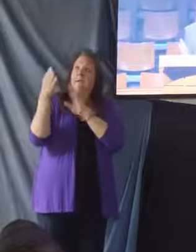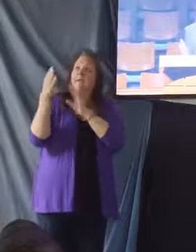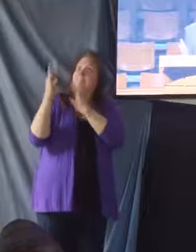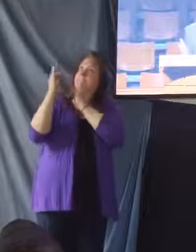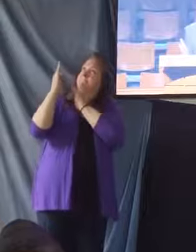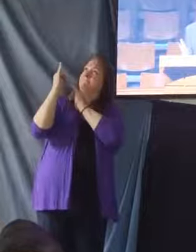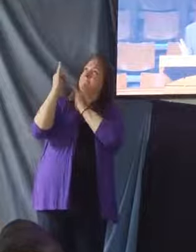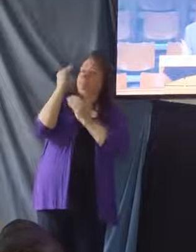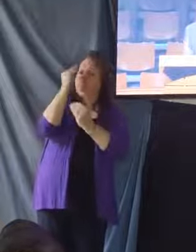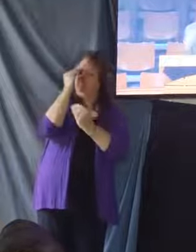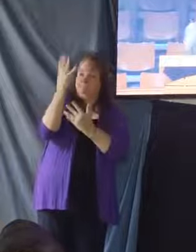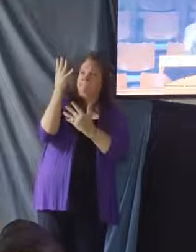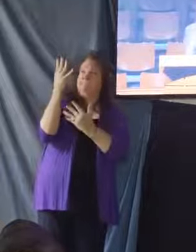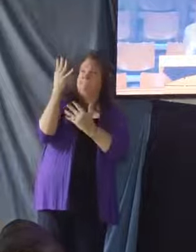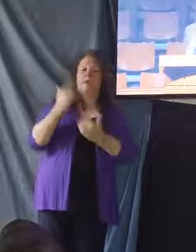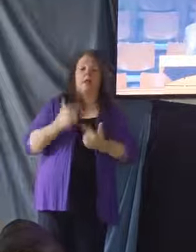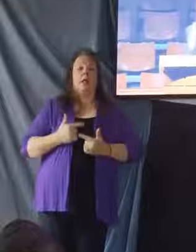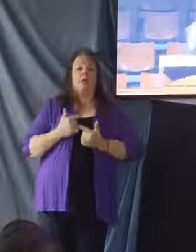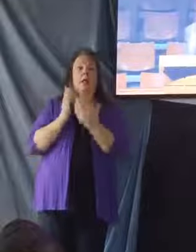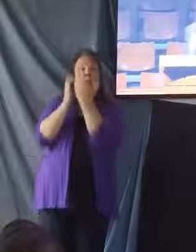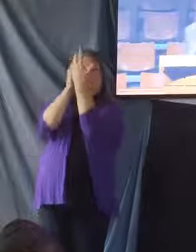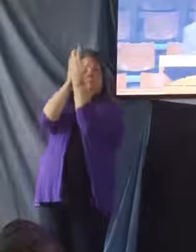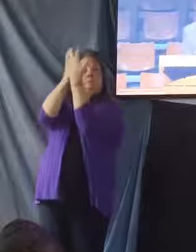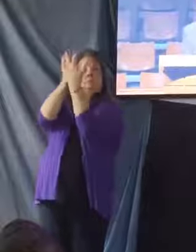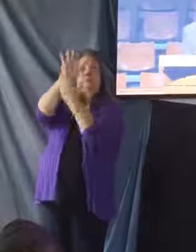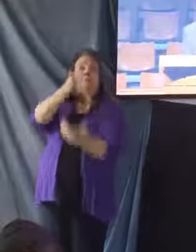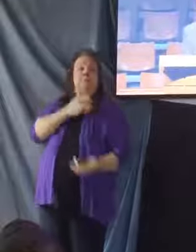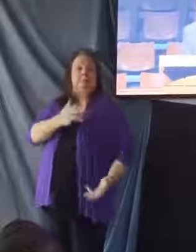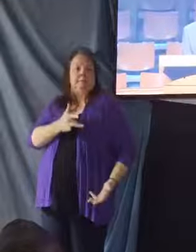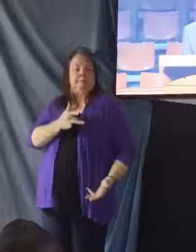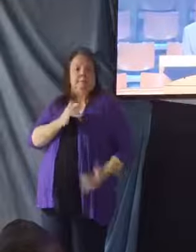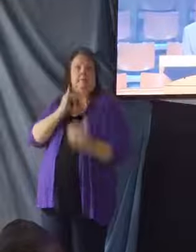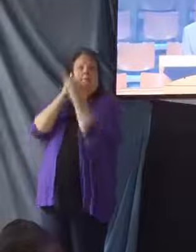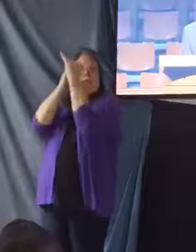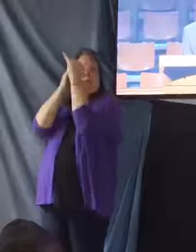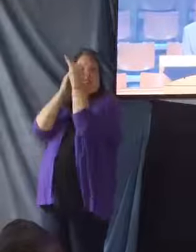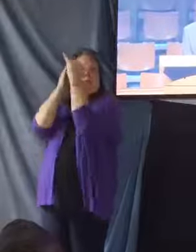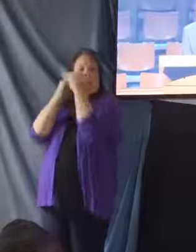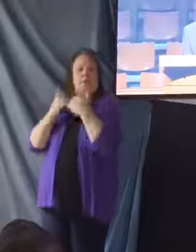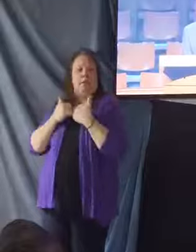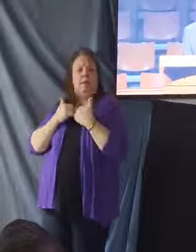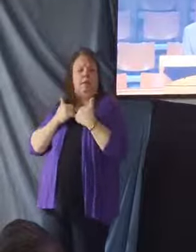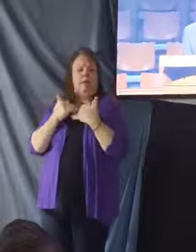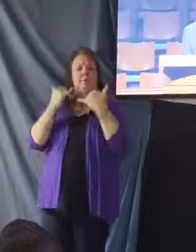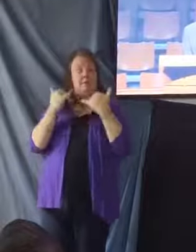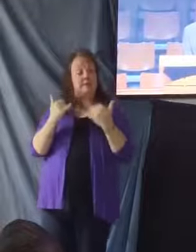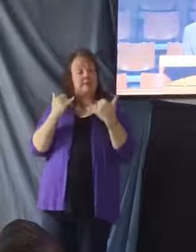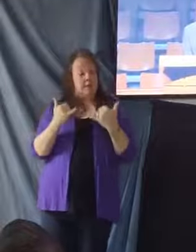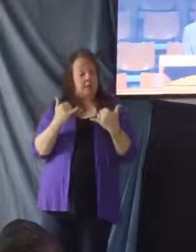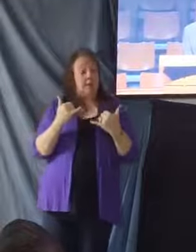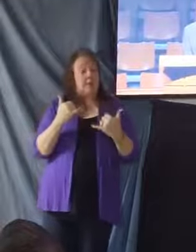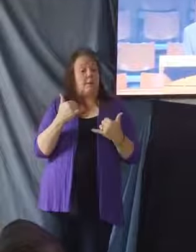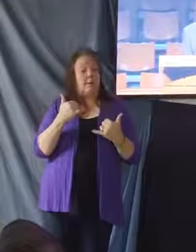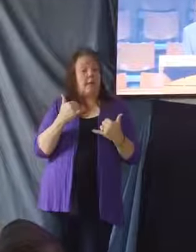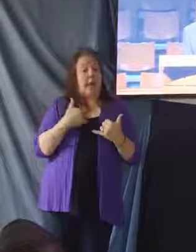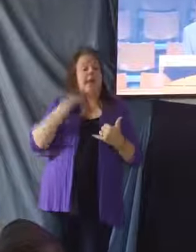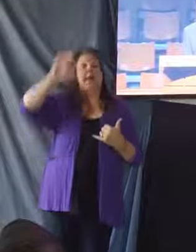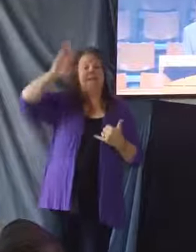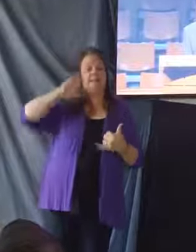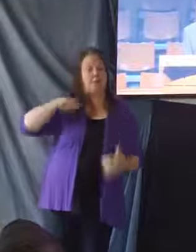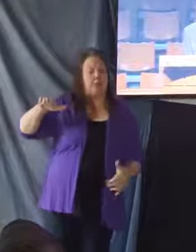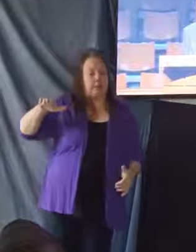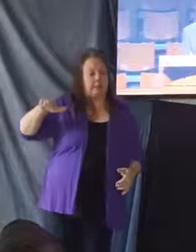Godliness, a life conforming to the character of God. Because now we are the children of